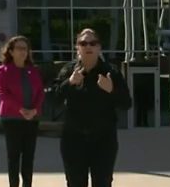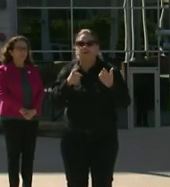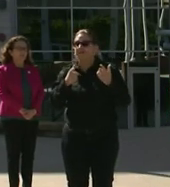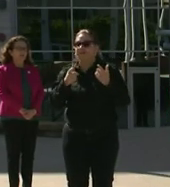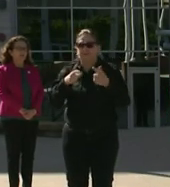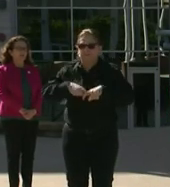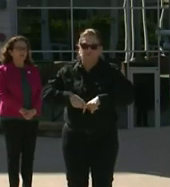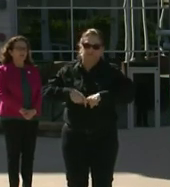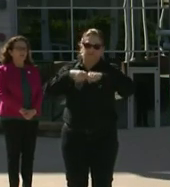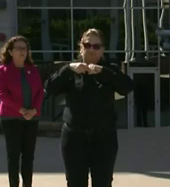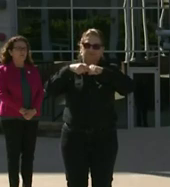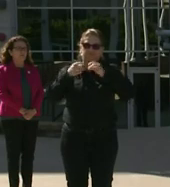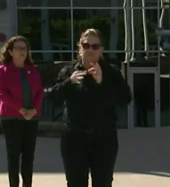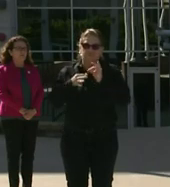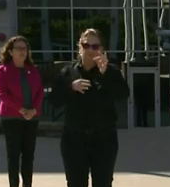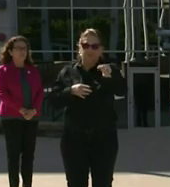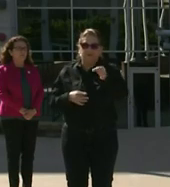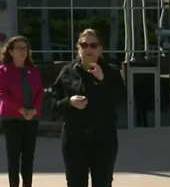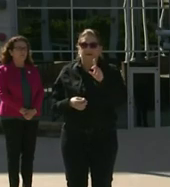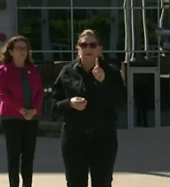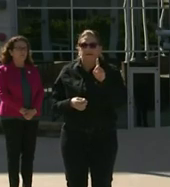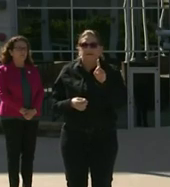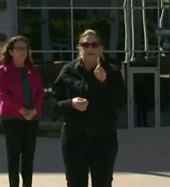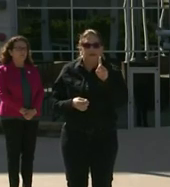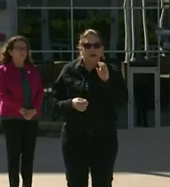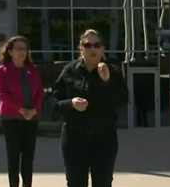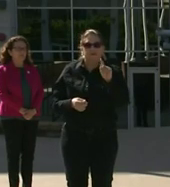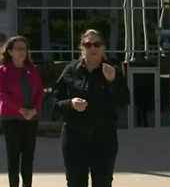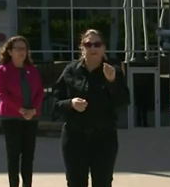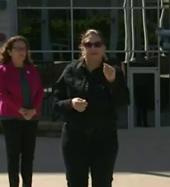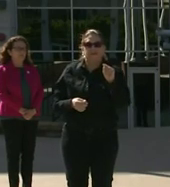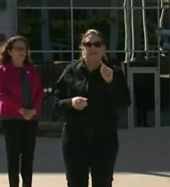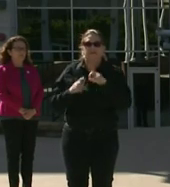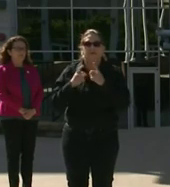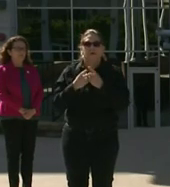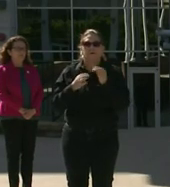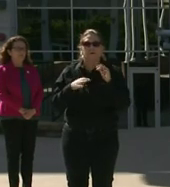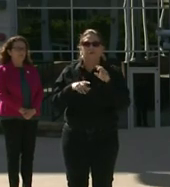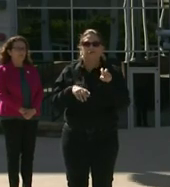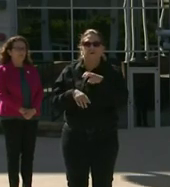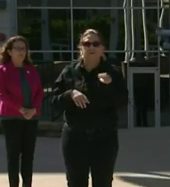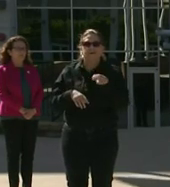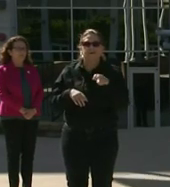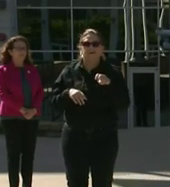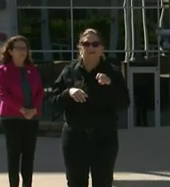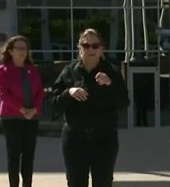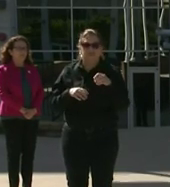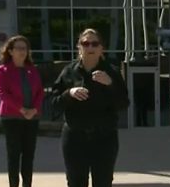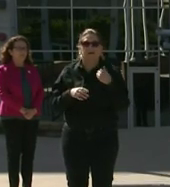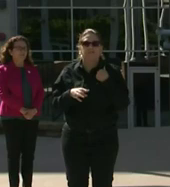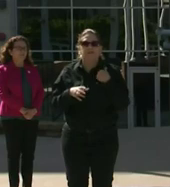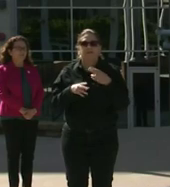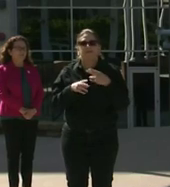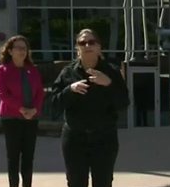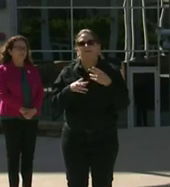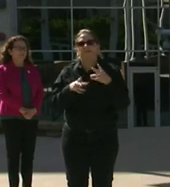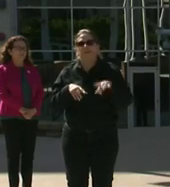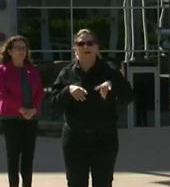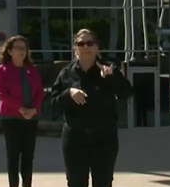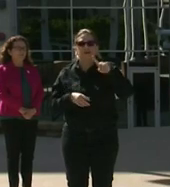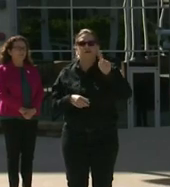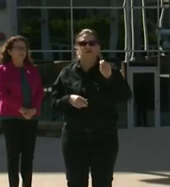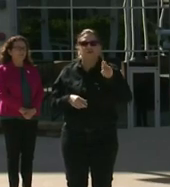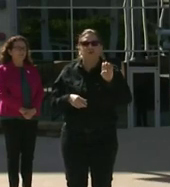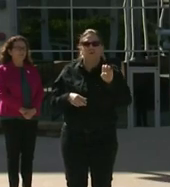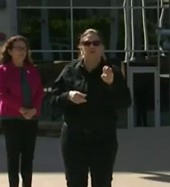DDOT, will offer temporary pickup drop-off zones to allow residents and commercial drivers easy access to restaurants